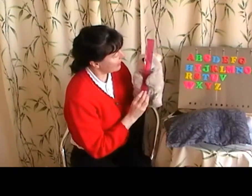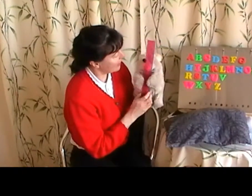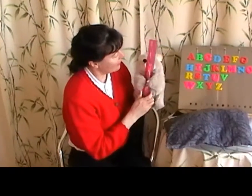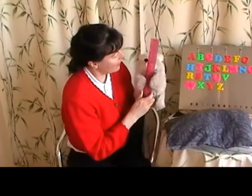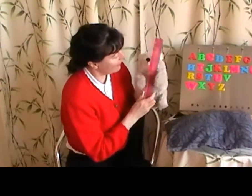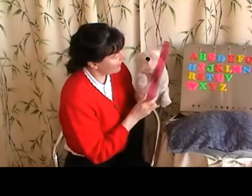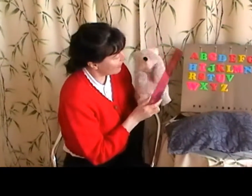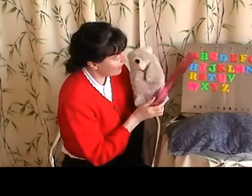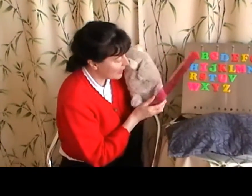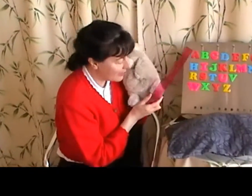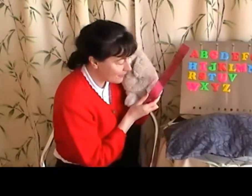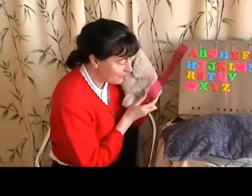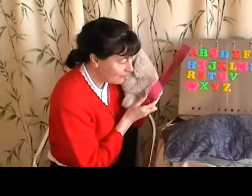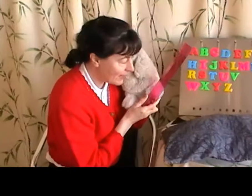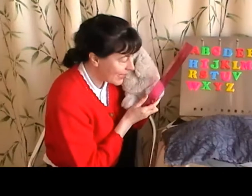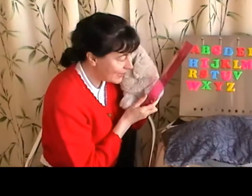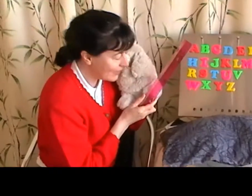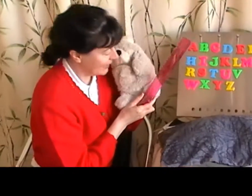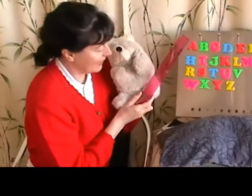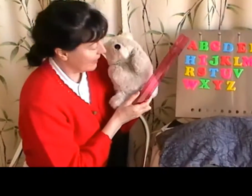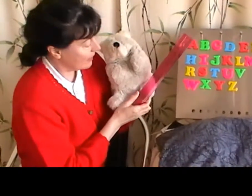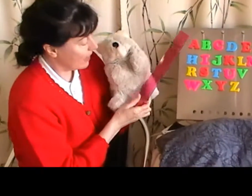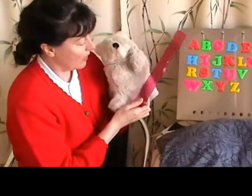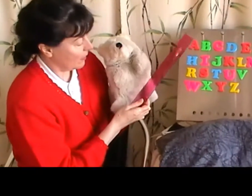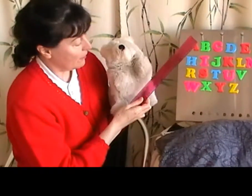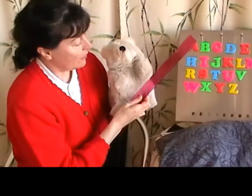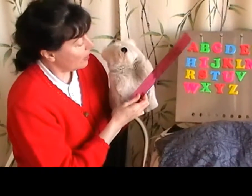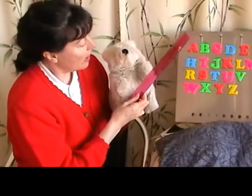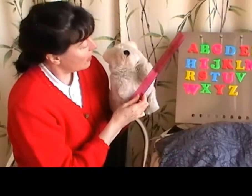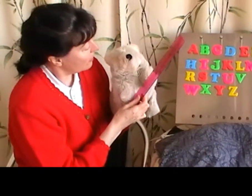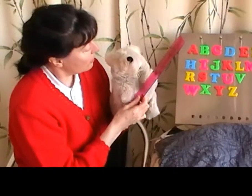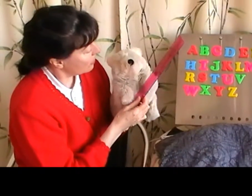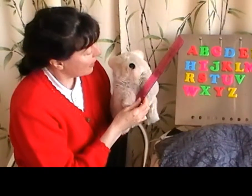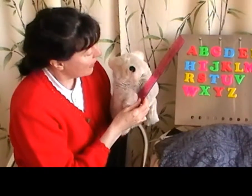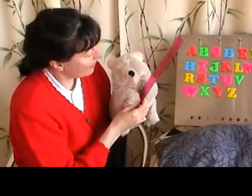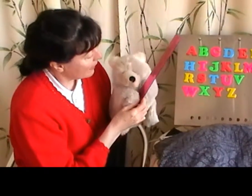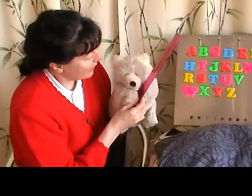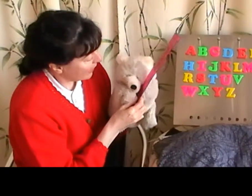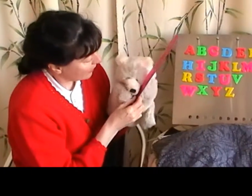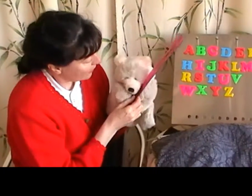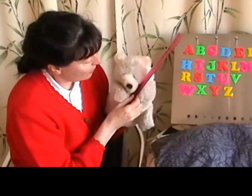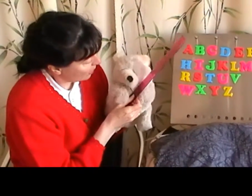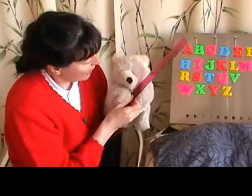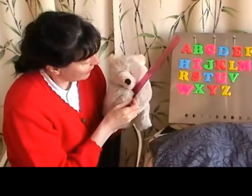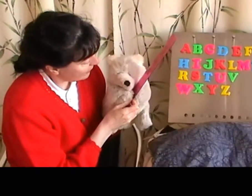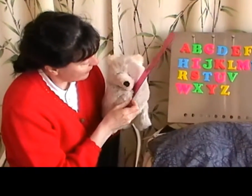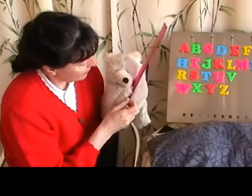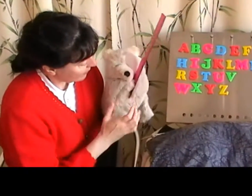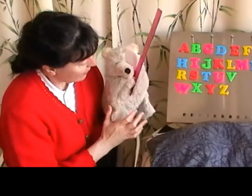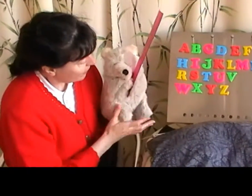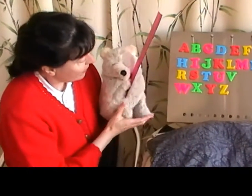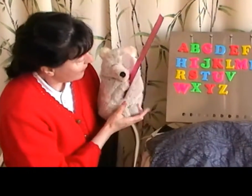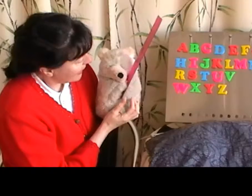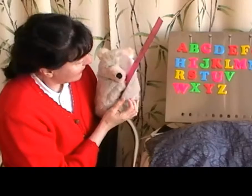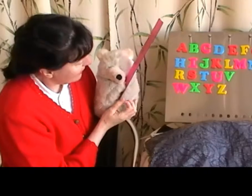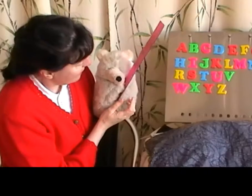Your favourite colour? Red. So, if you hold the ruler and you point to the letters of